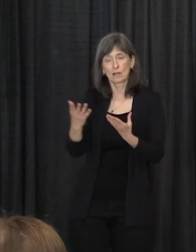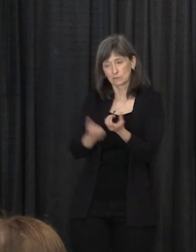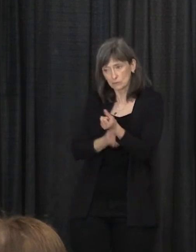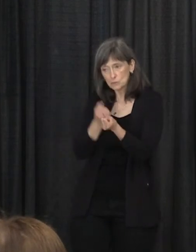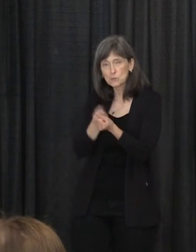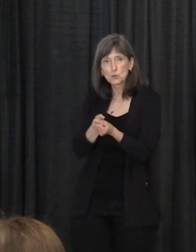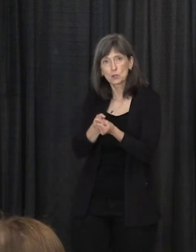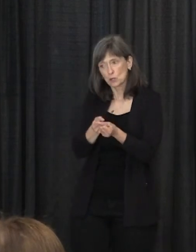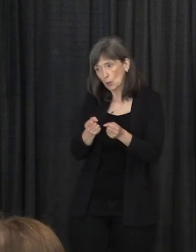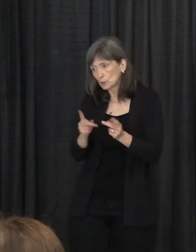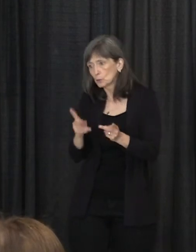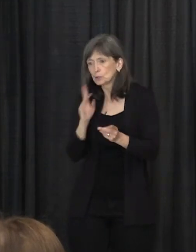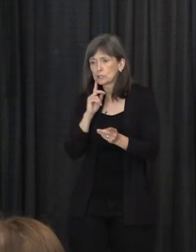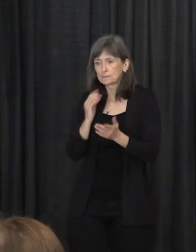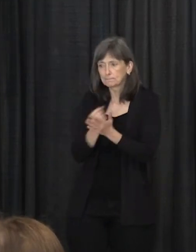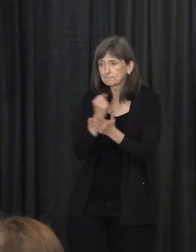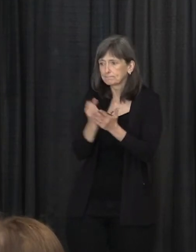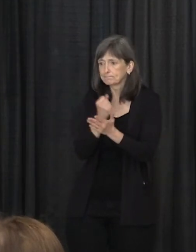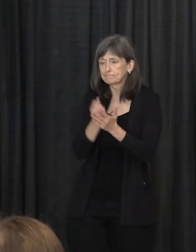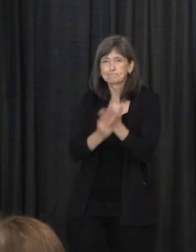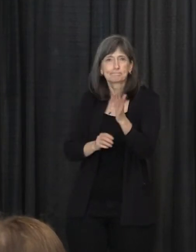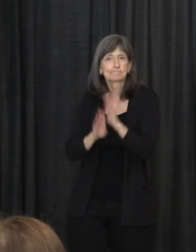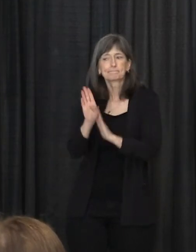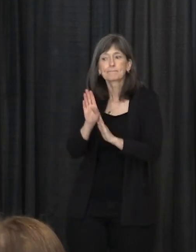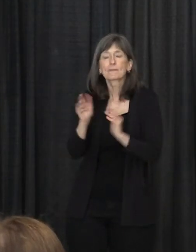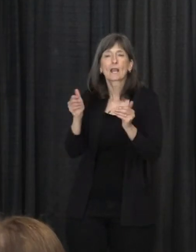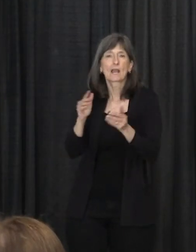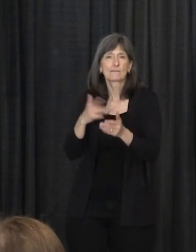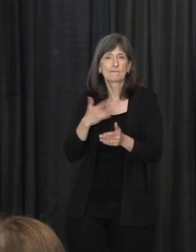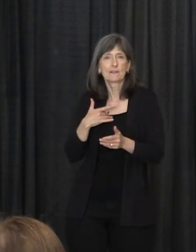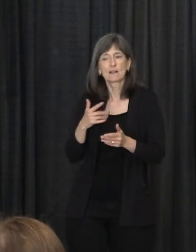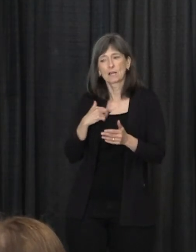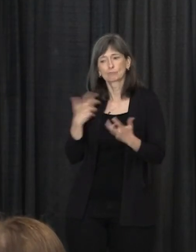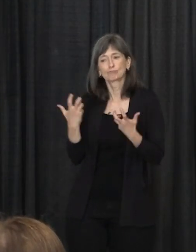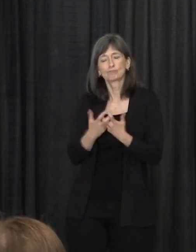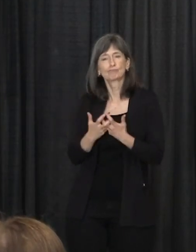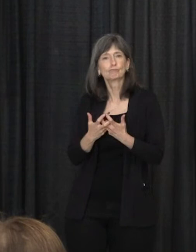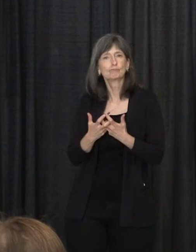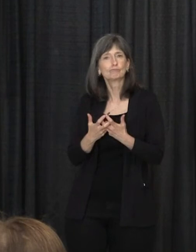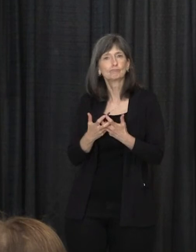opportunity to thrive and feel welcome in our communities.